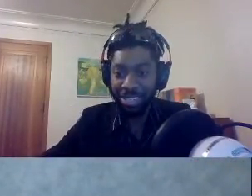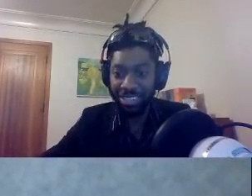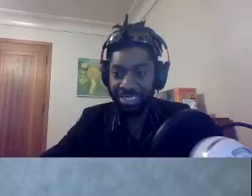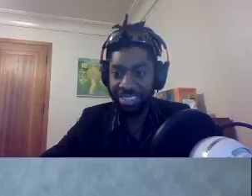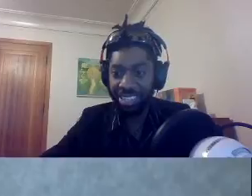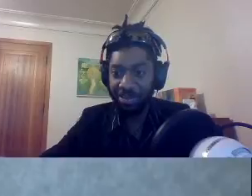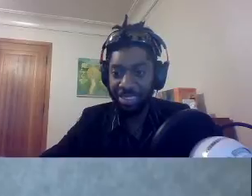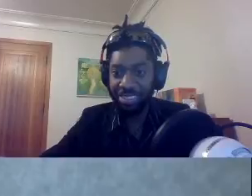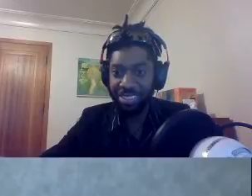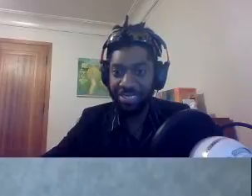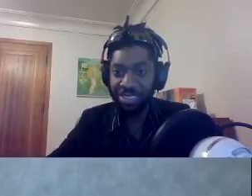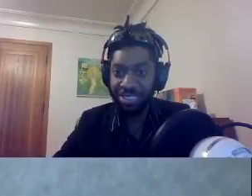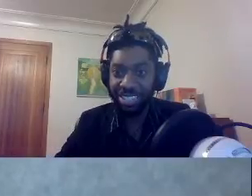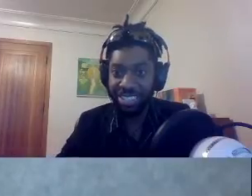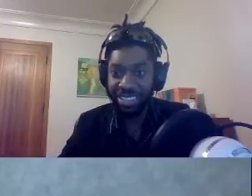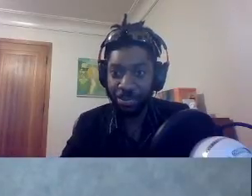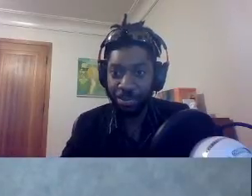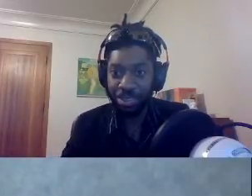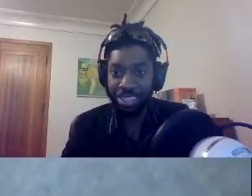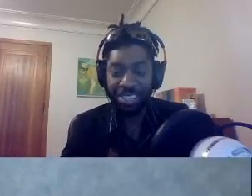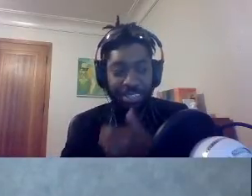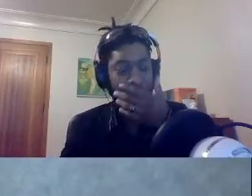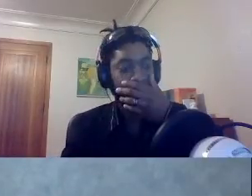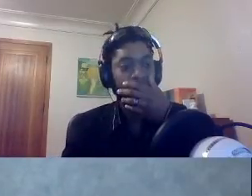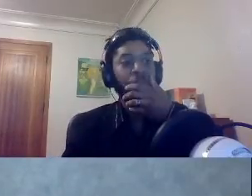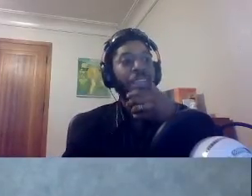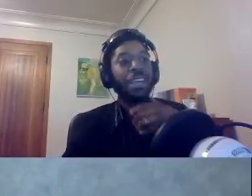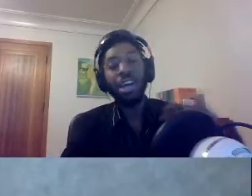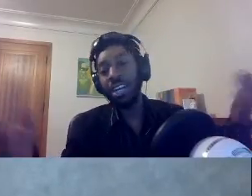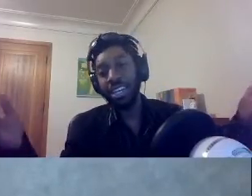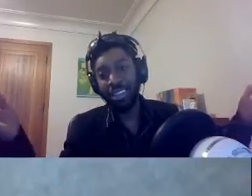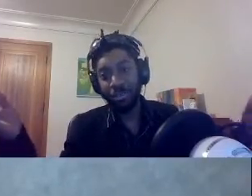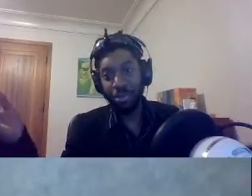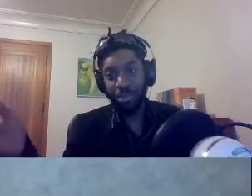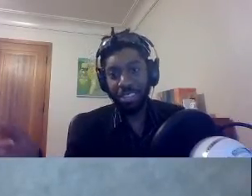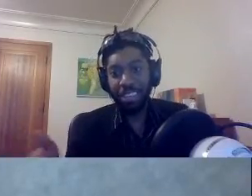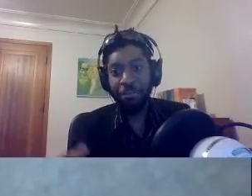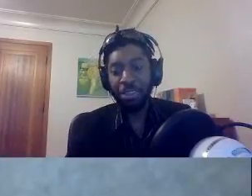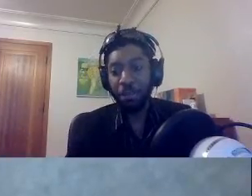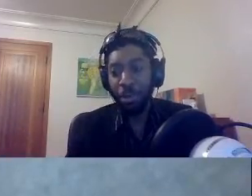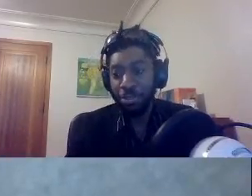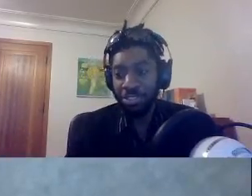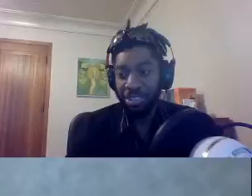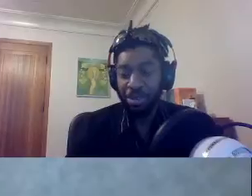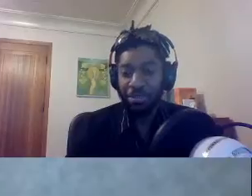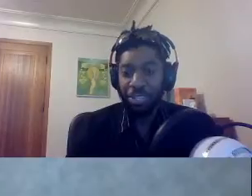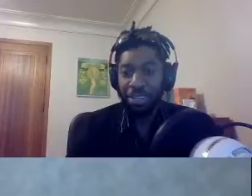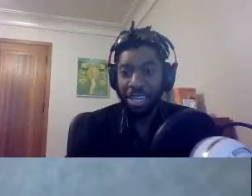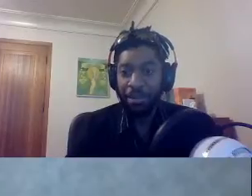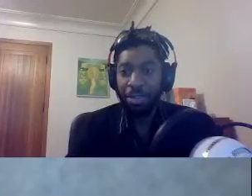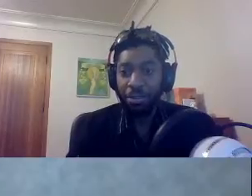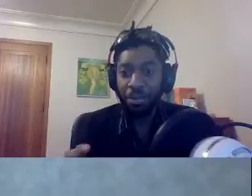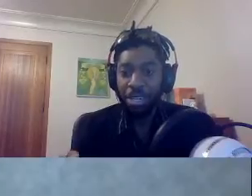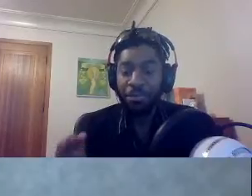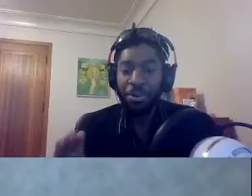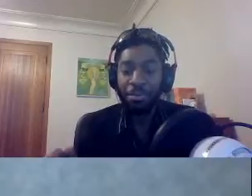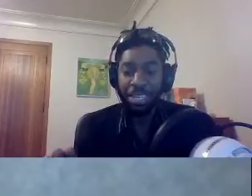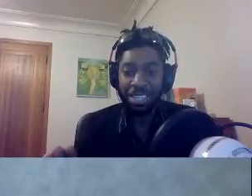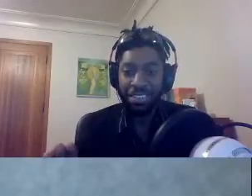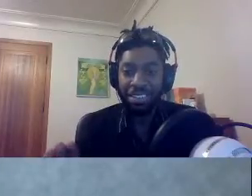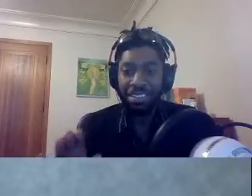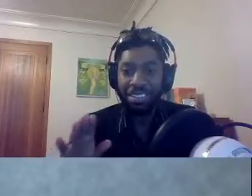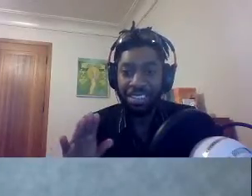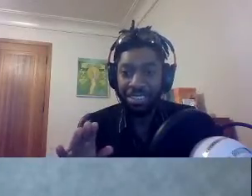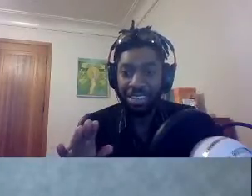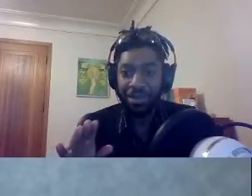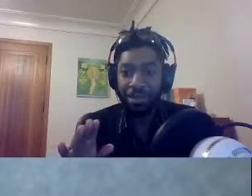600 players up in the stream over here. That's brilliant. All right, guys. Well, let's have a little post show over here. I got about 24